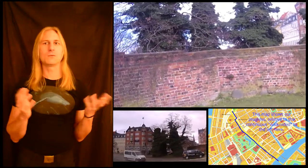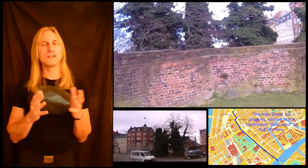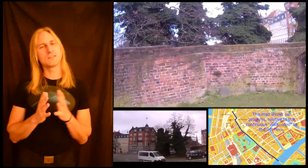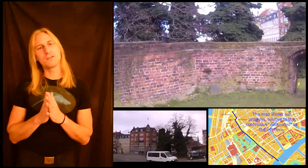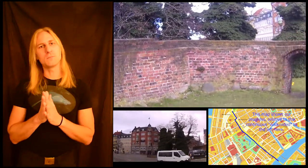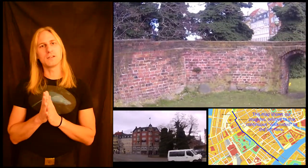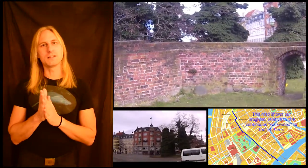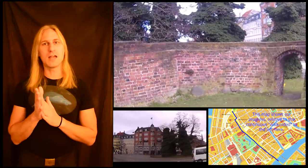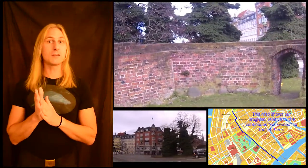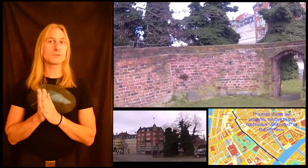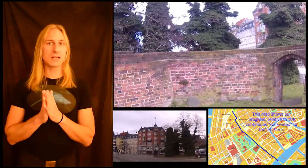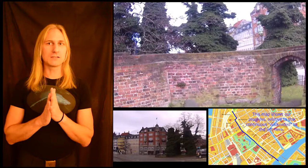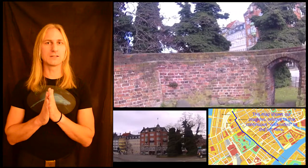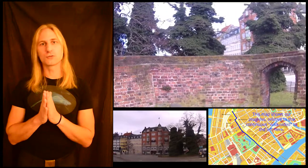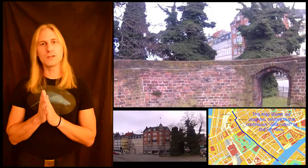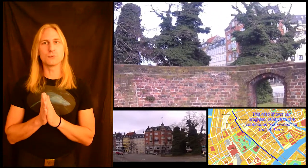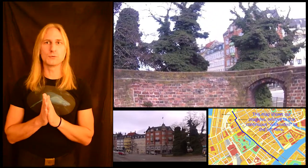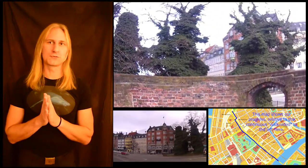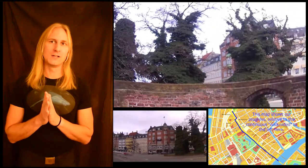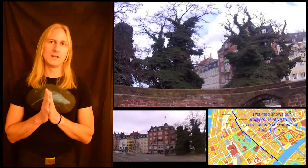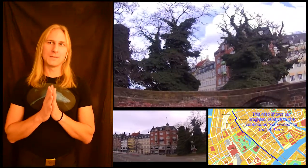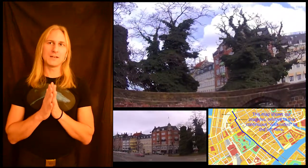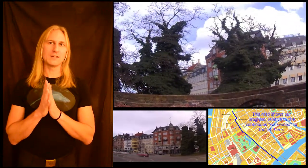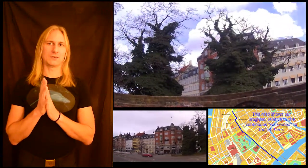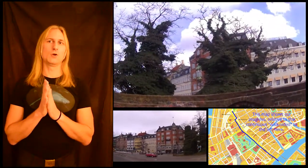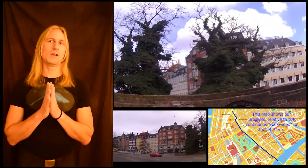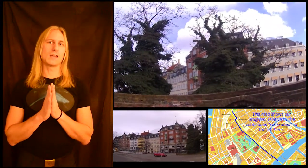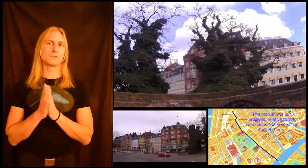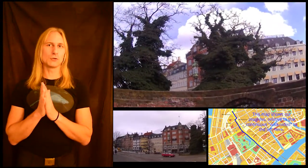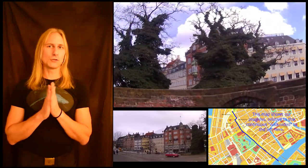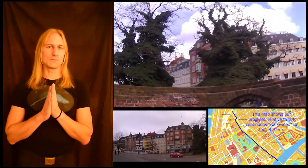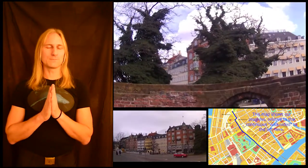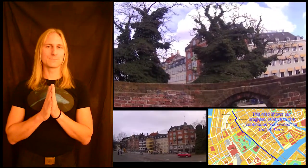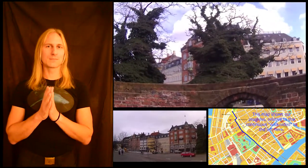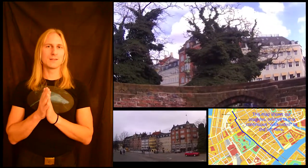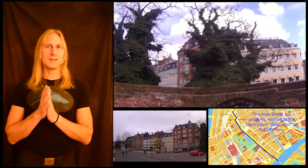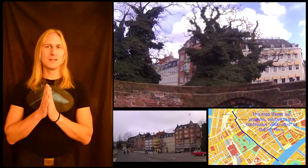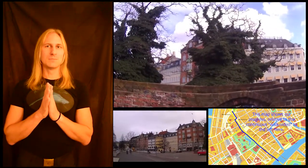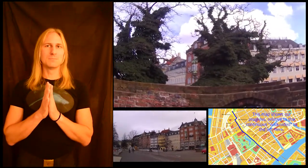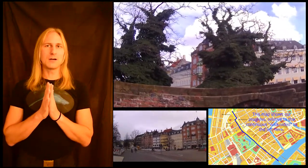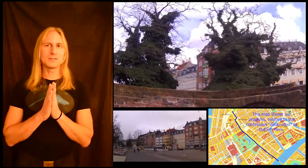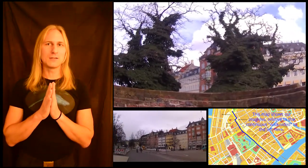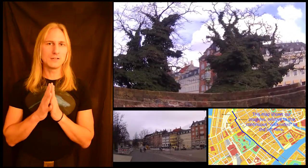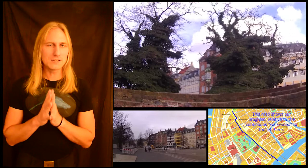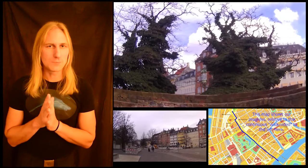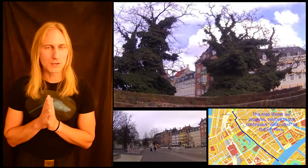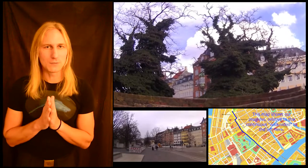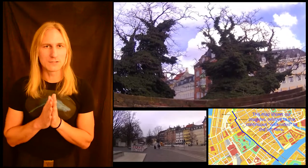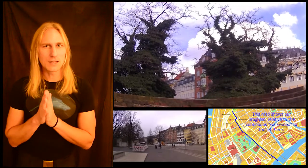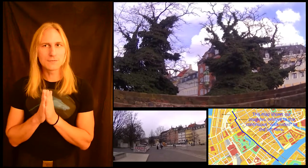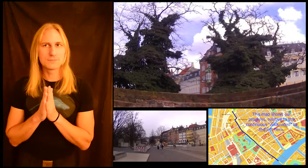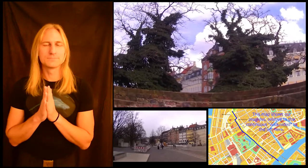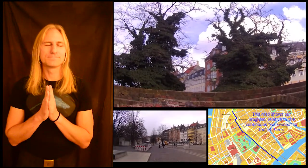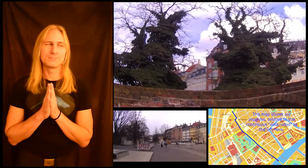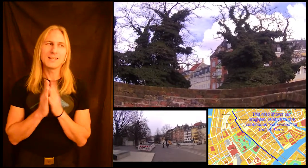monasteries as well as developing and protecting trade routes in his homeland of Rügen. But the later part of